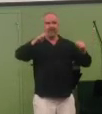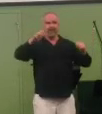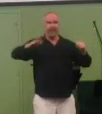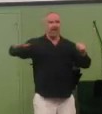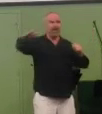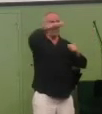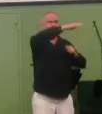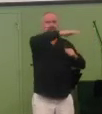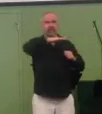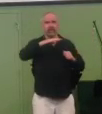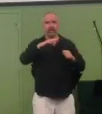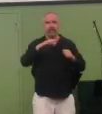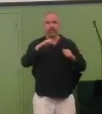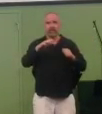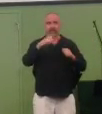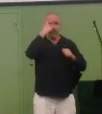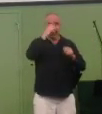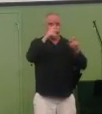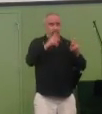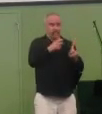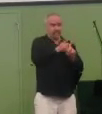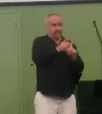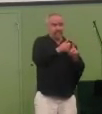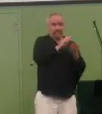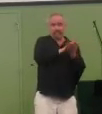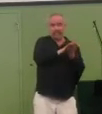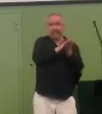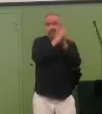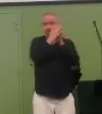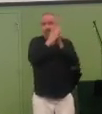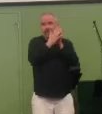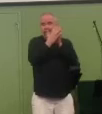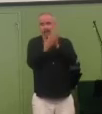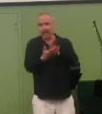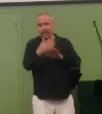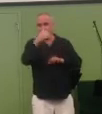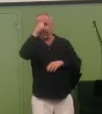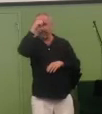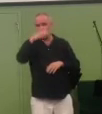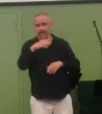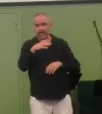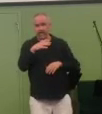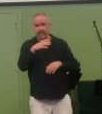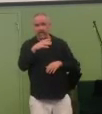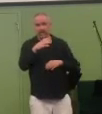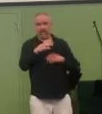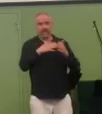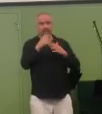even if, unlike him, we feel the need to apologize